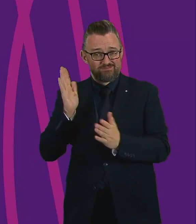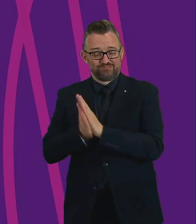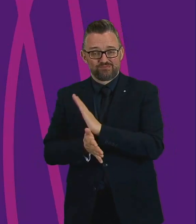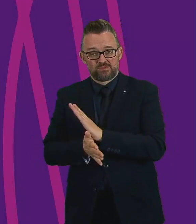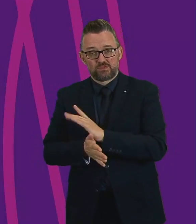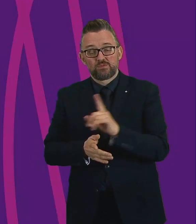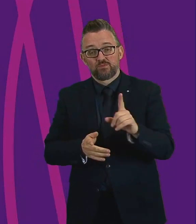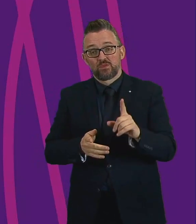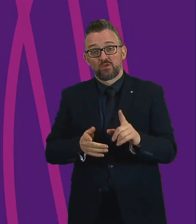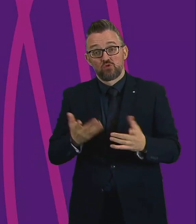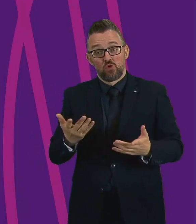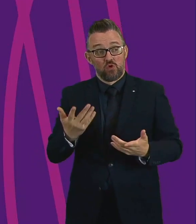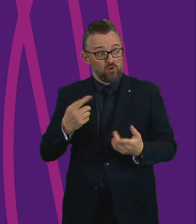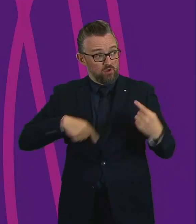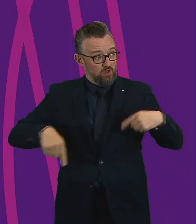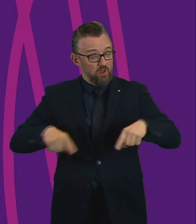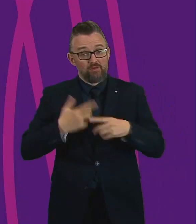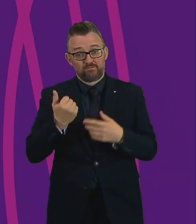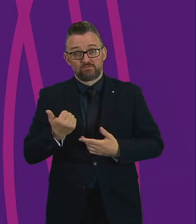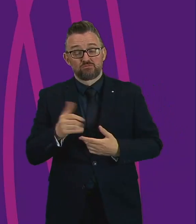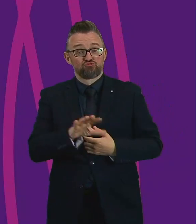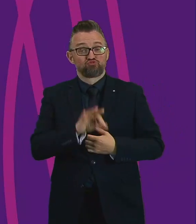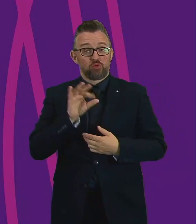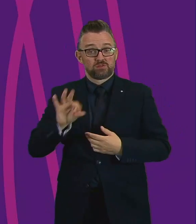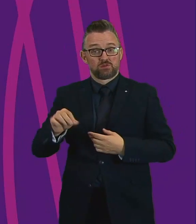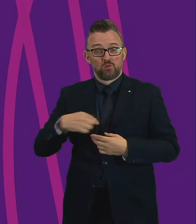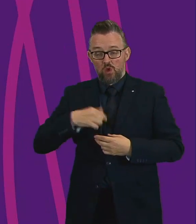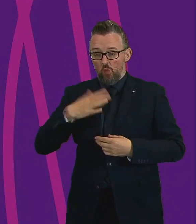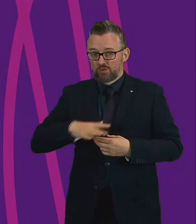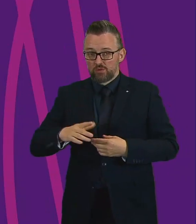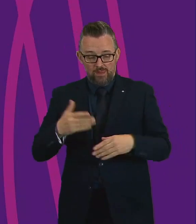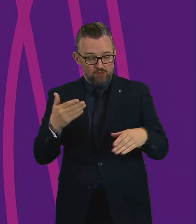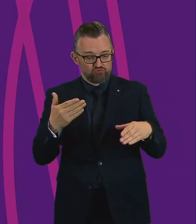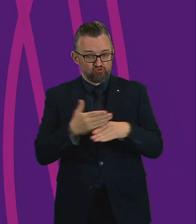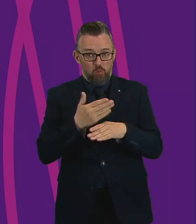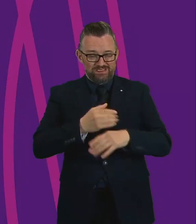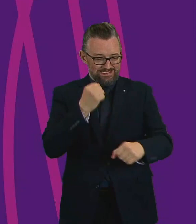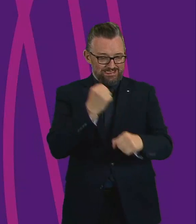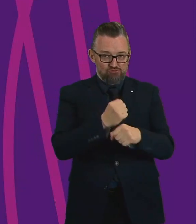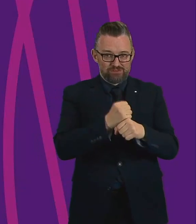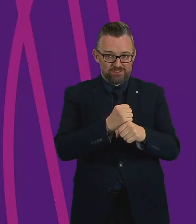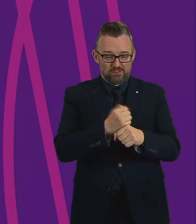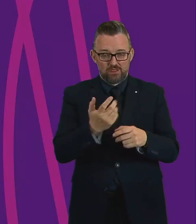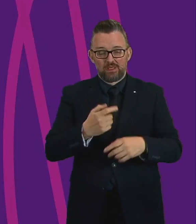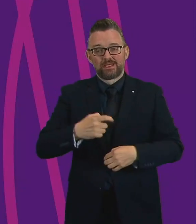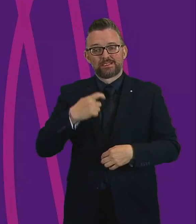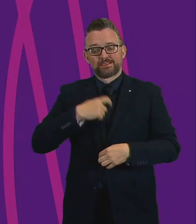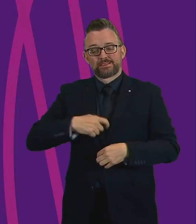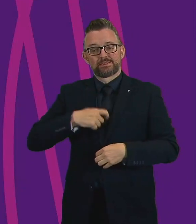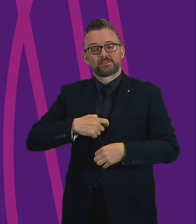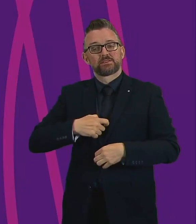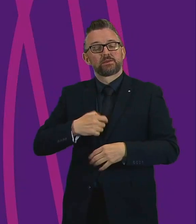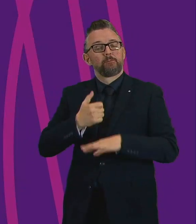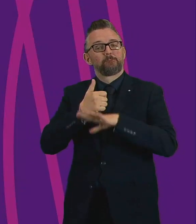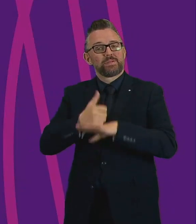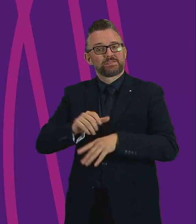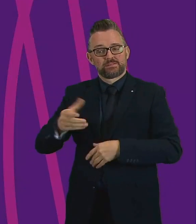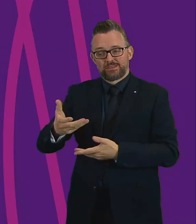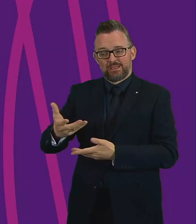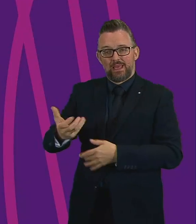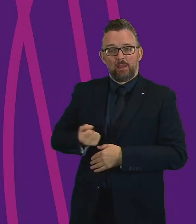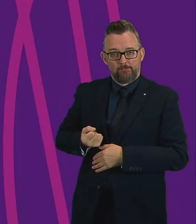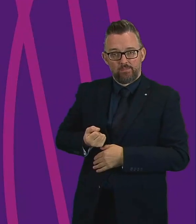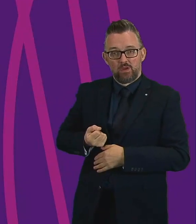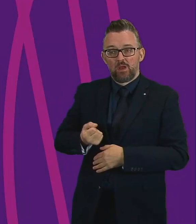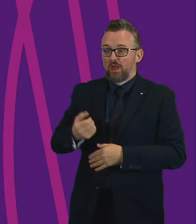the choice for those of us who want to see a jobs guarantee scheme, a citizen's basic income, more investment in